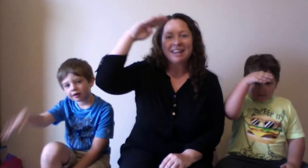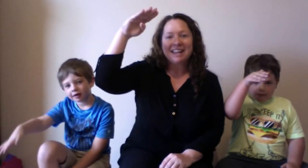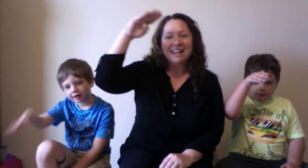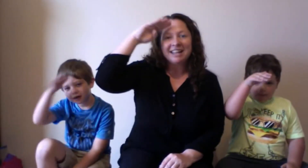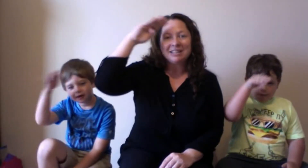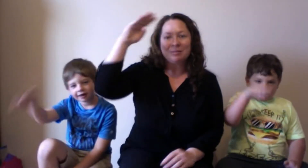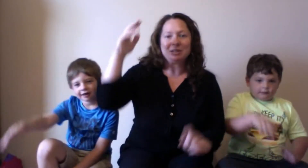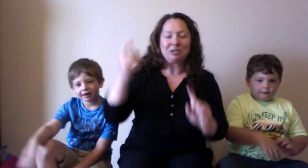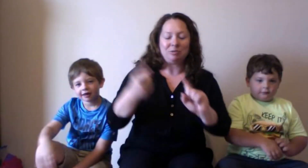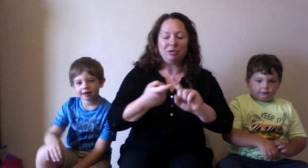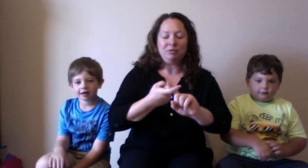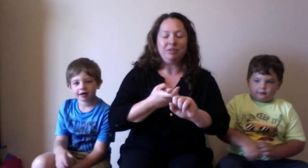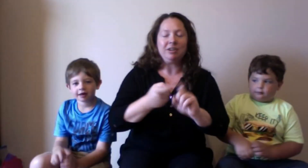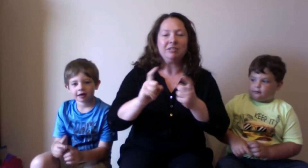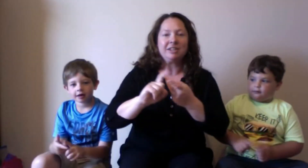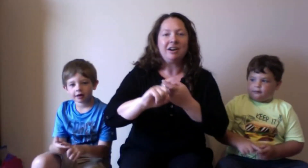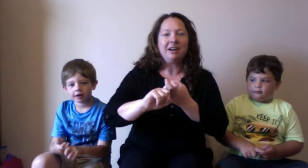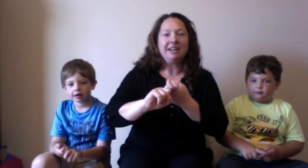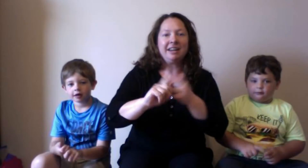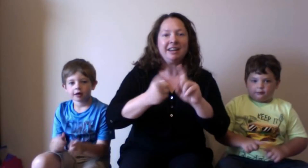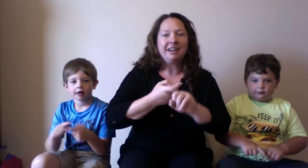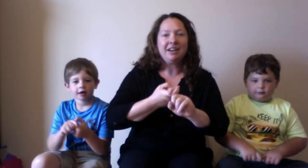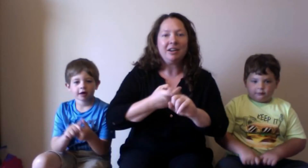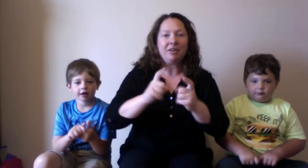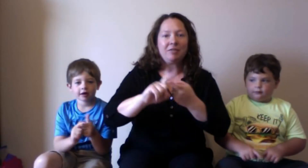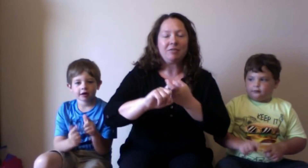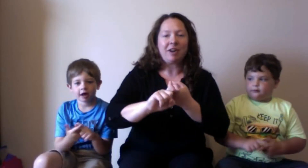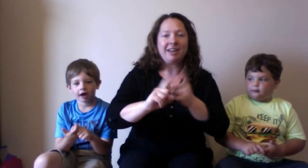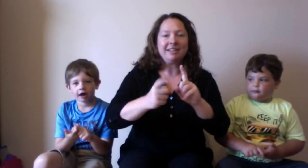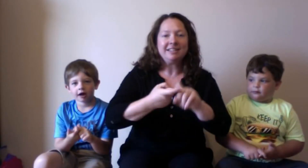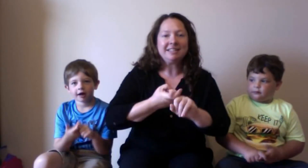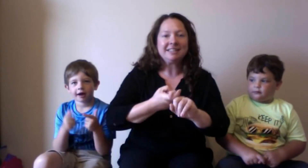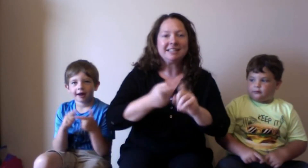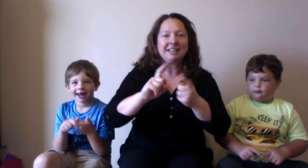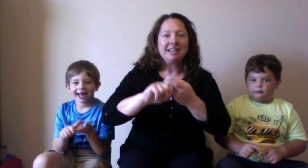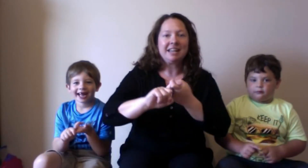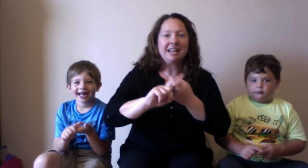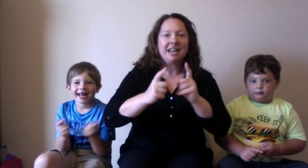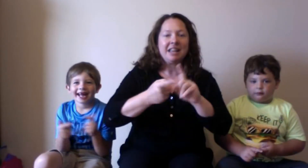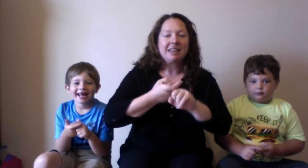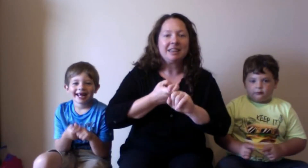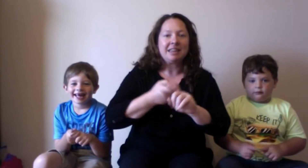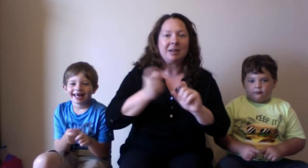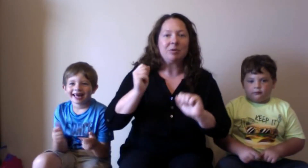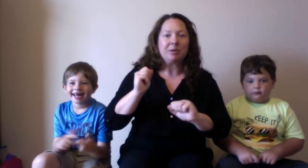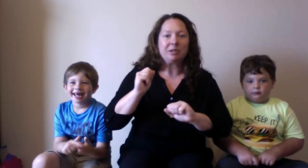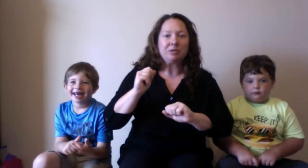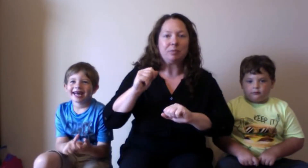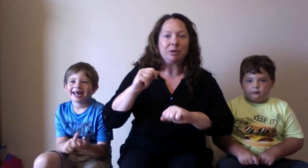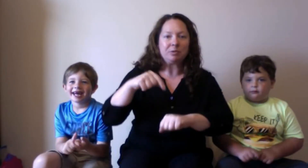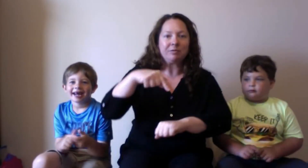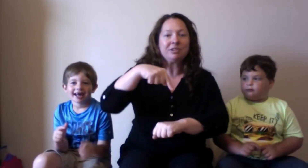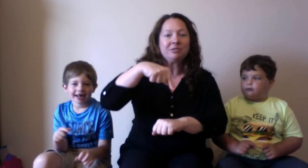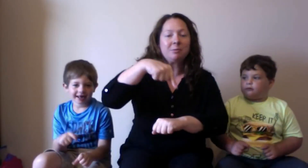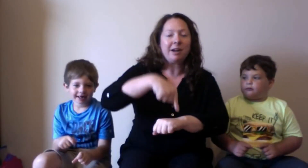Then we're going to do Two Fingers Hugging. Friends. Then we're going to point to our wristwatch.